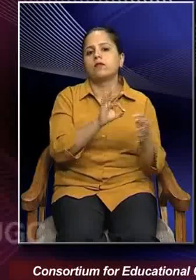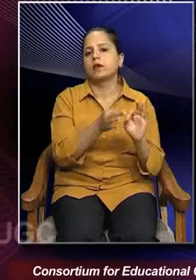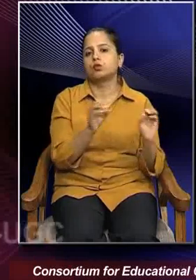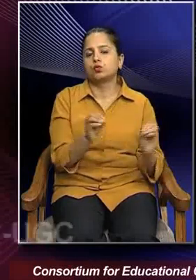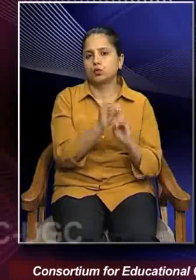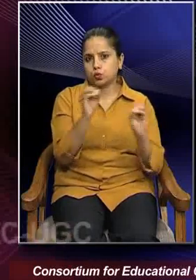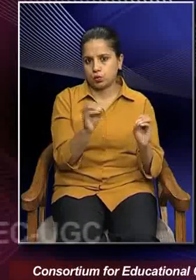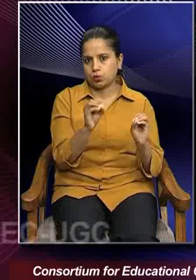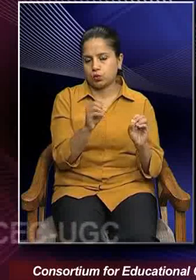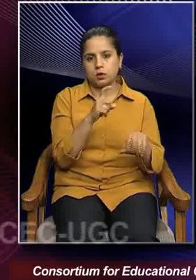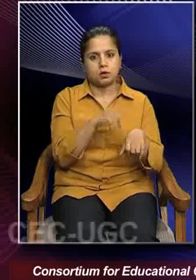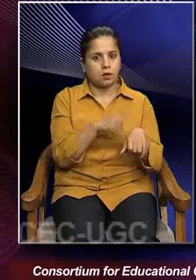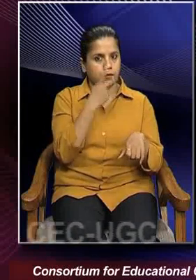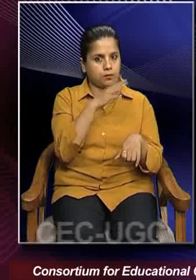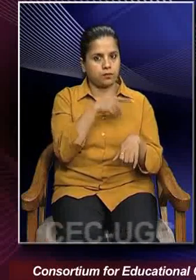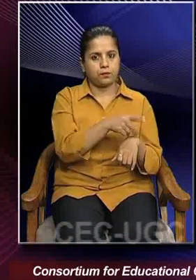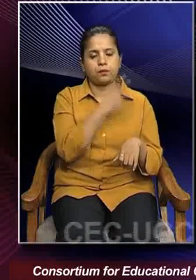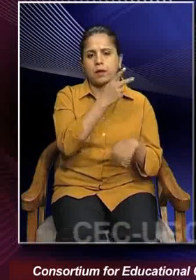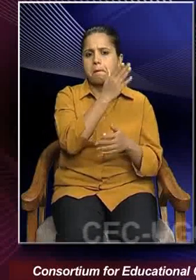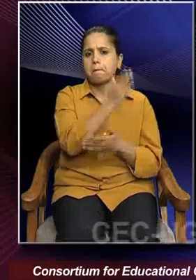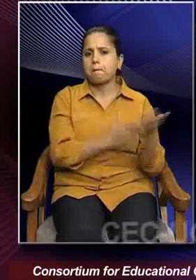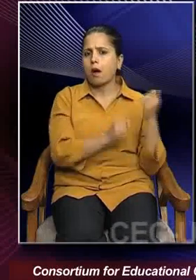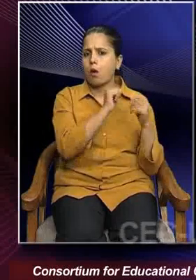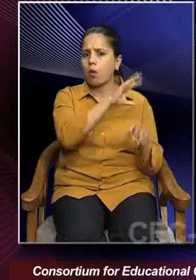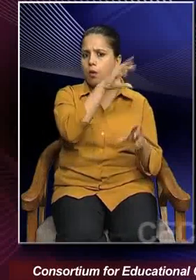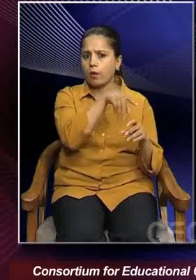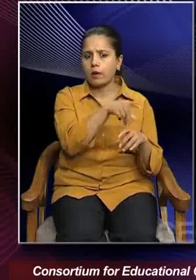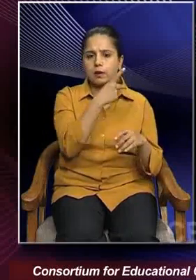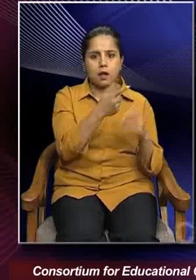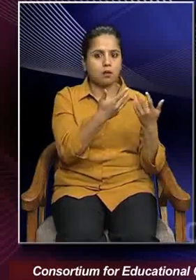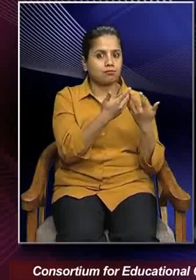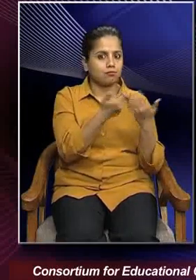It is considered as partless and indivisible.